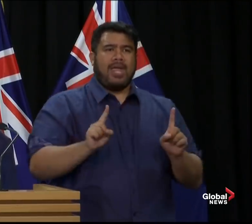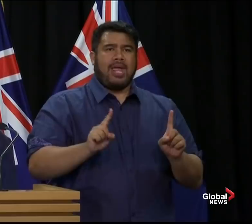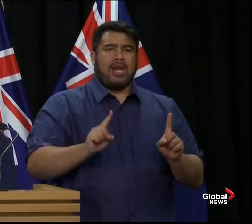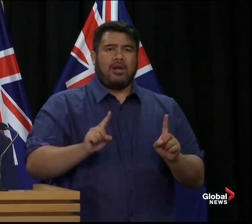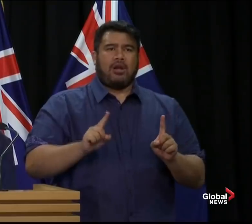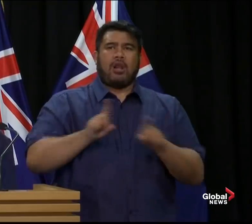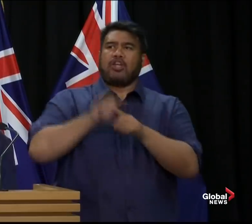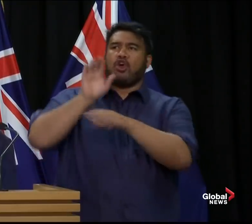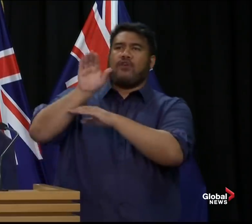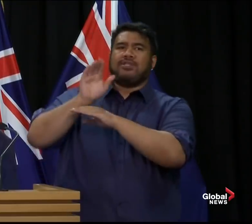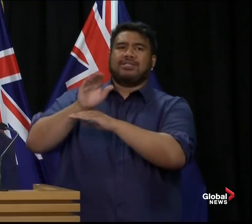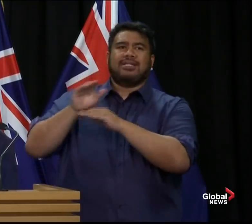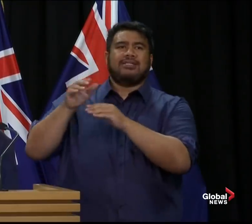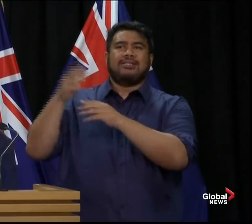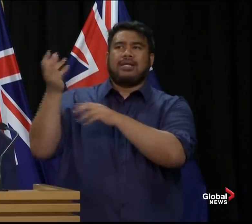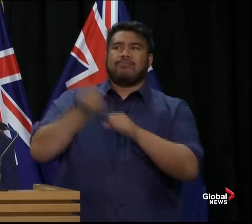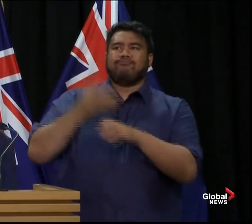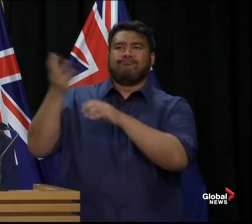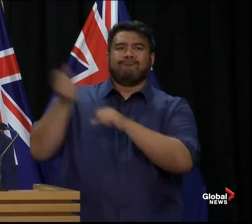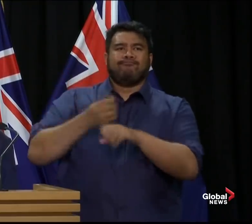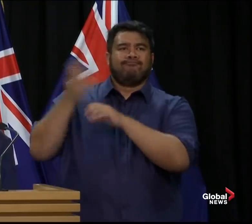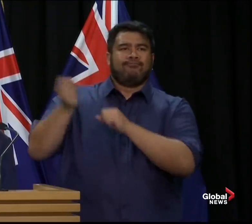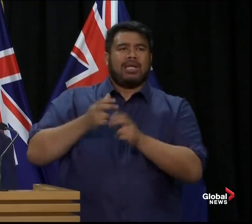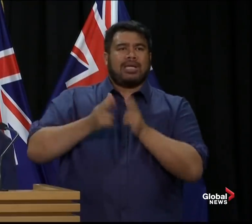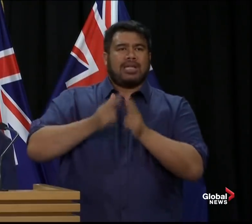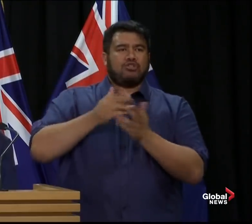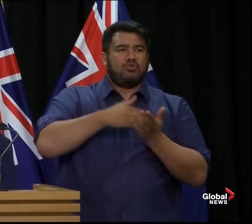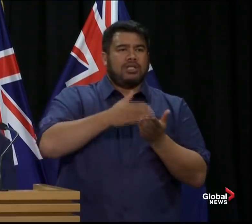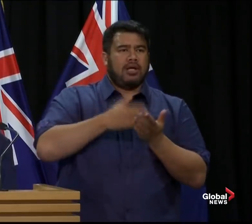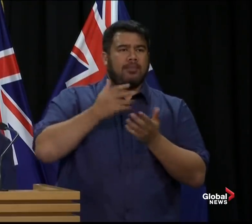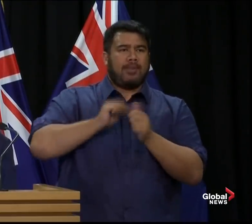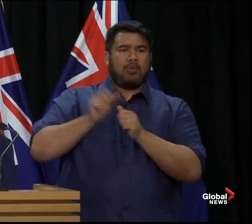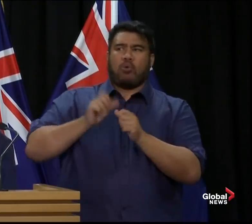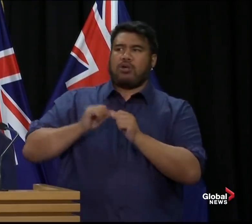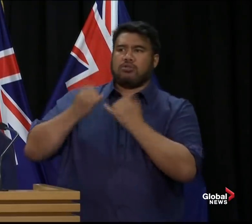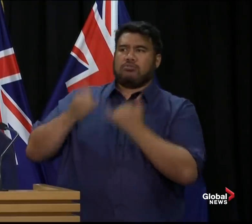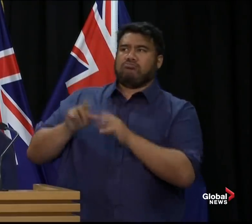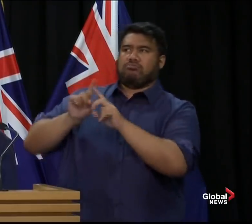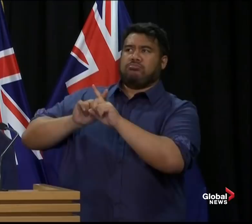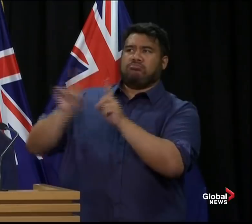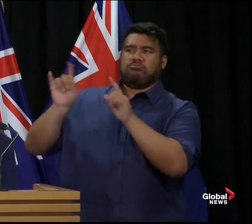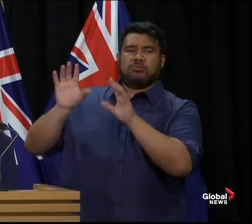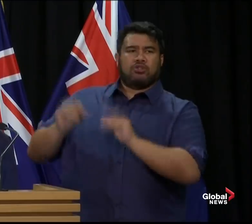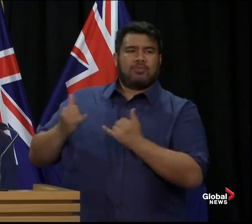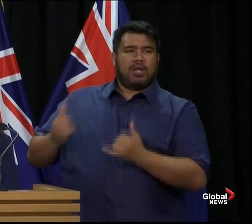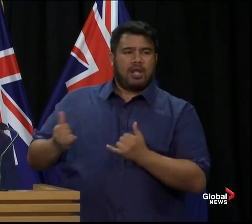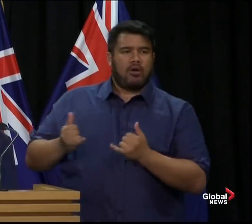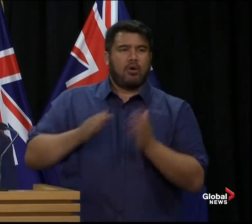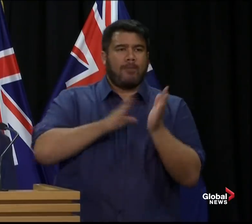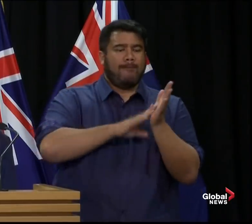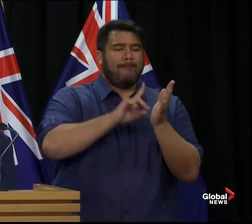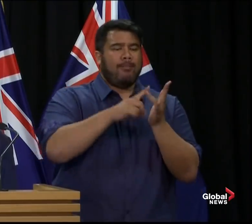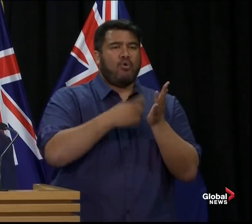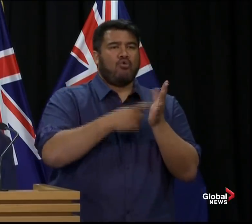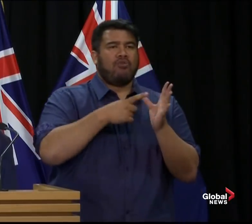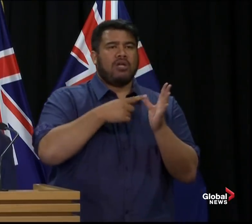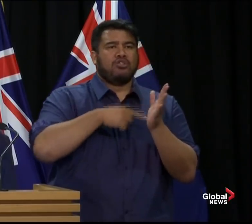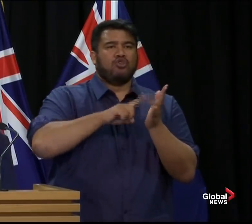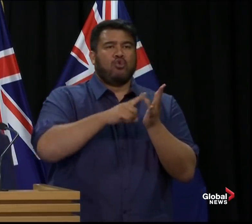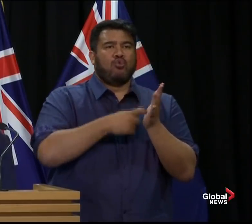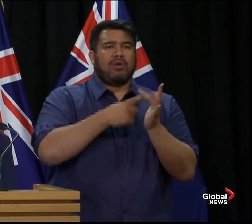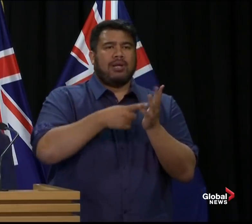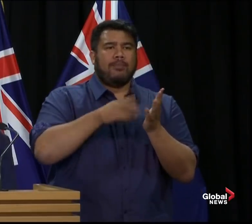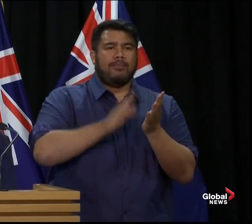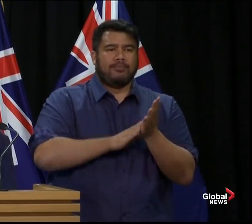to stop a last-minute surge of these things? Again, I need to verify whether or not that has indeed been the case. But again,